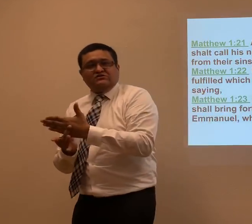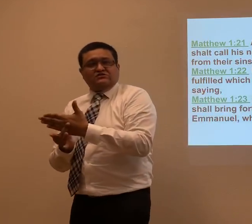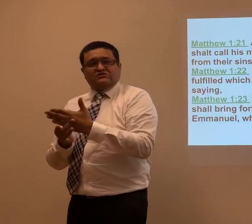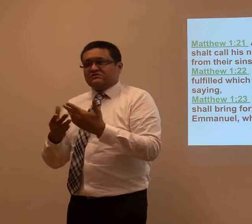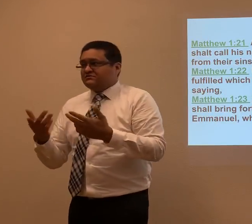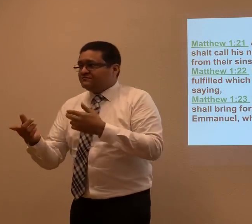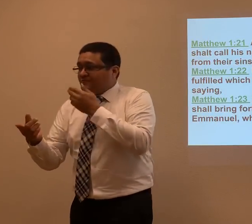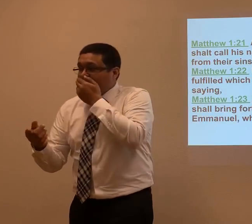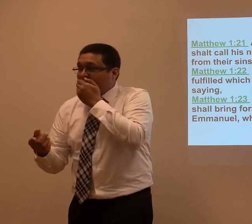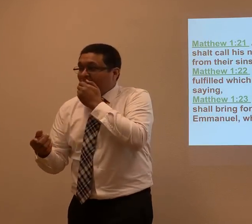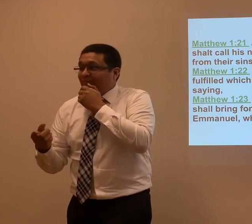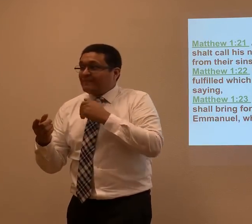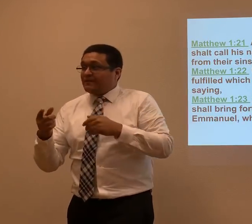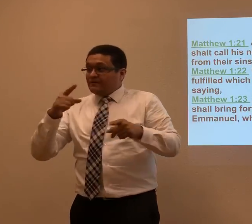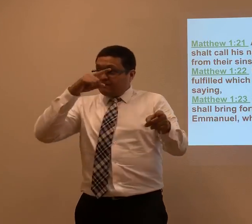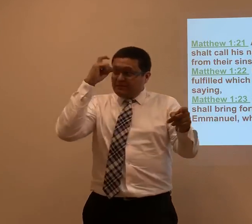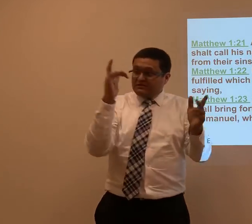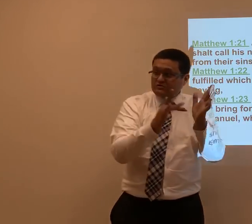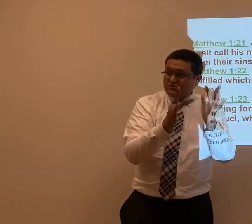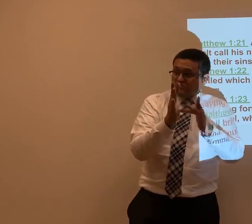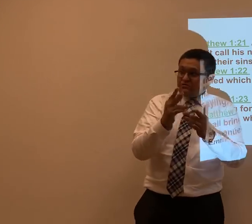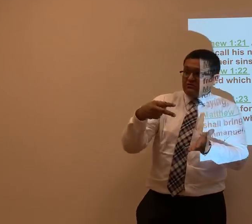So God became flesh for us.